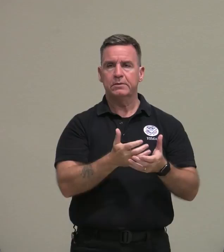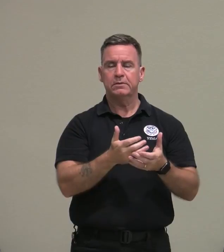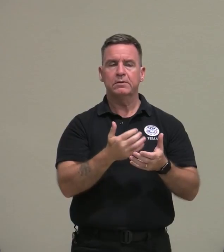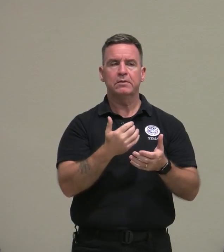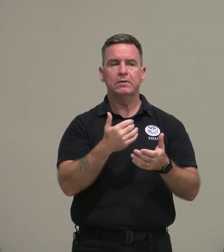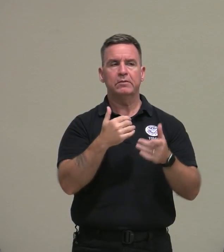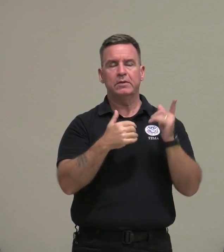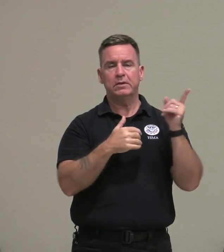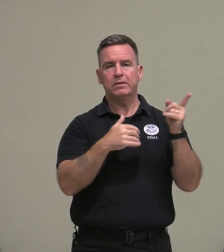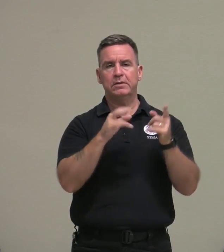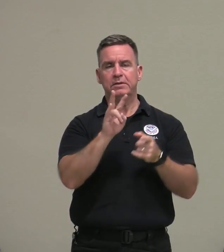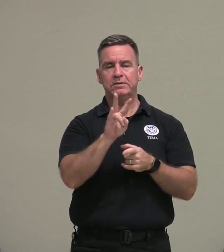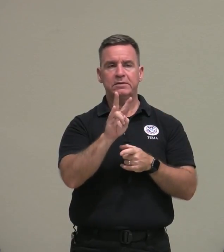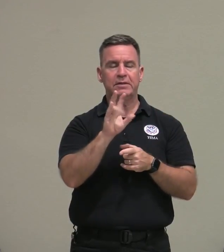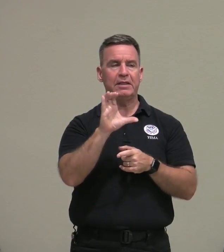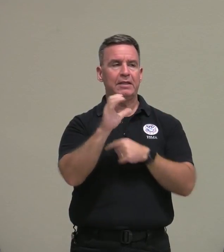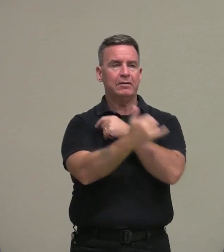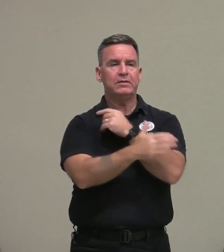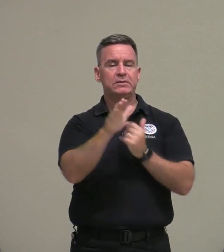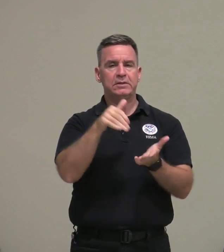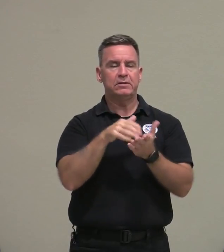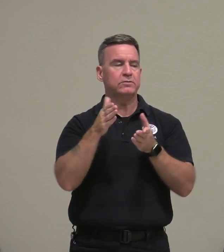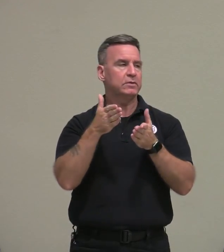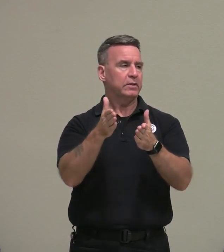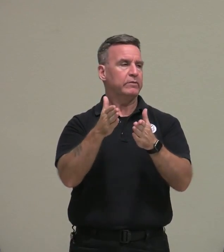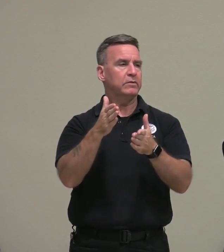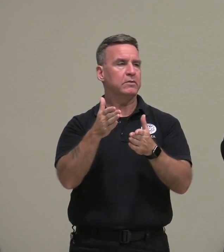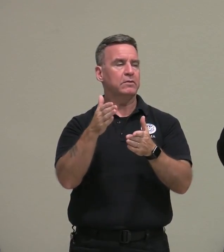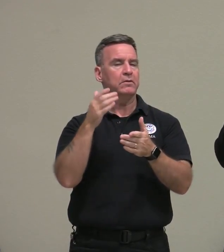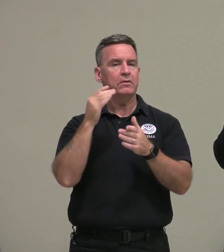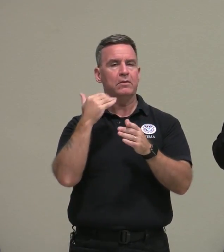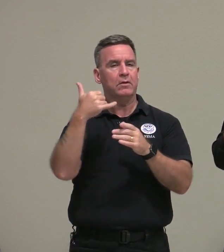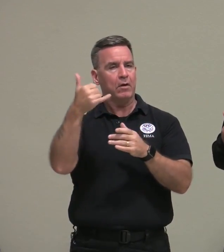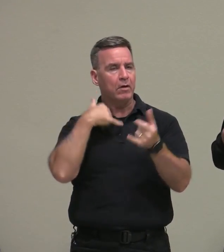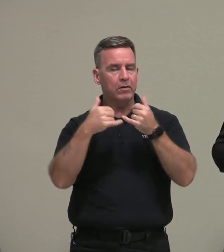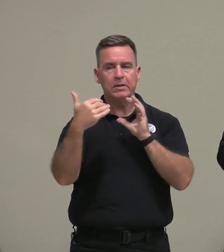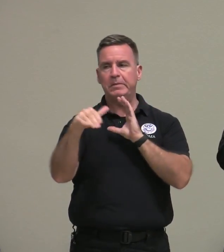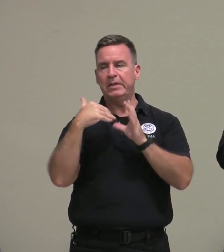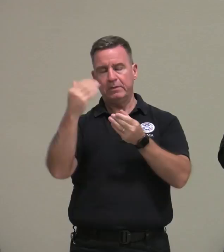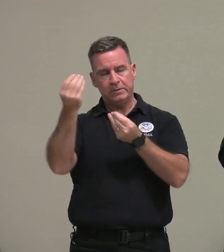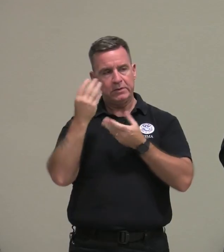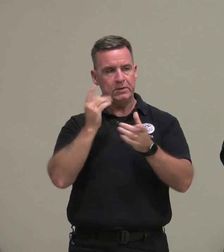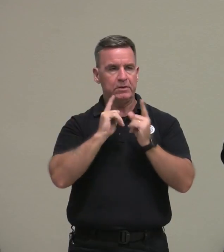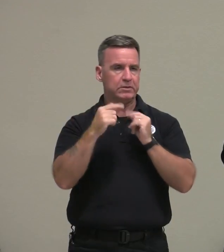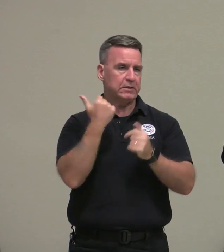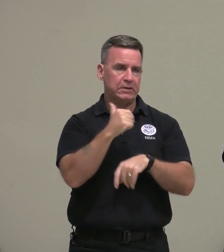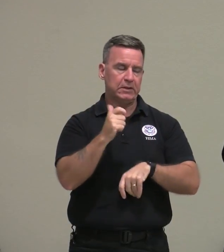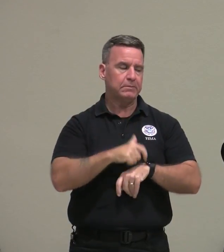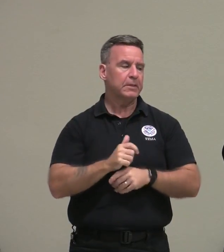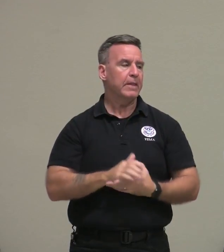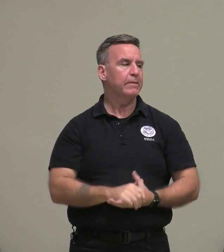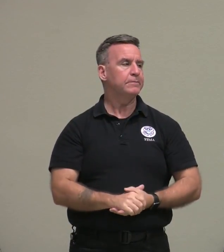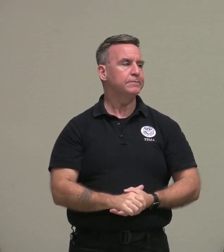We're located at Seven County Center Drive. Call, email, come down and talk to us at any point.